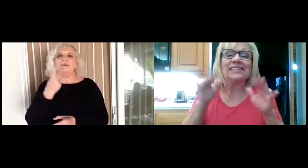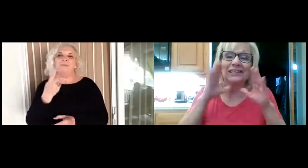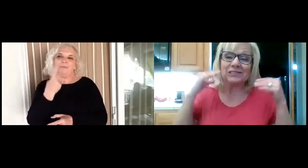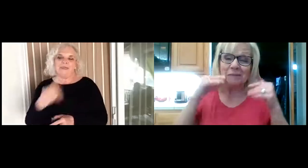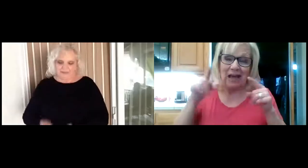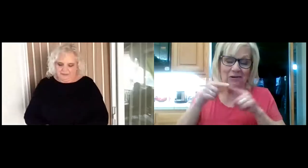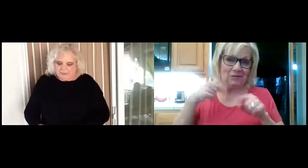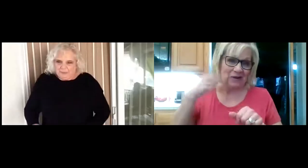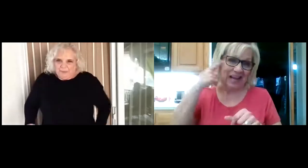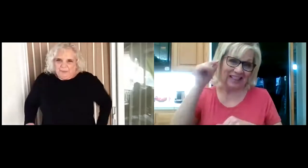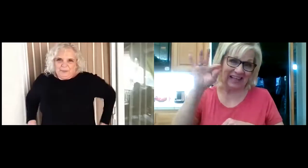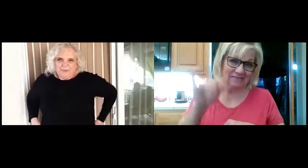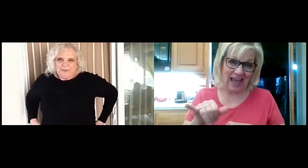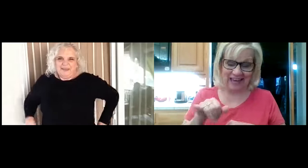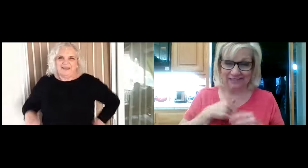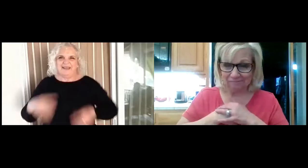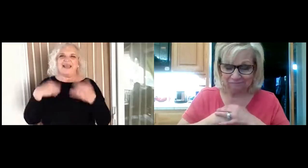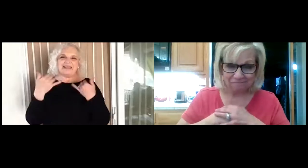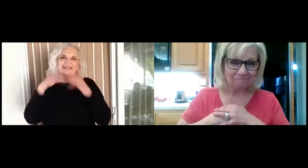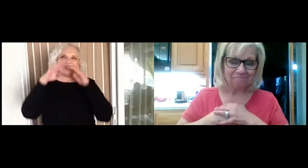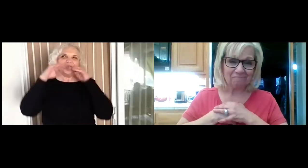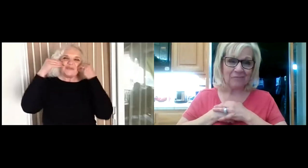And I still smile when I think of that.